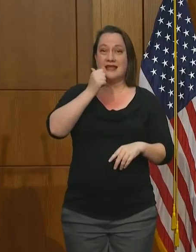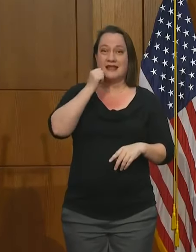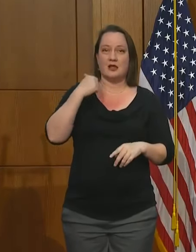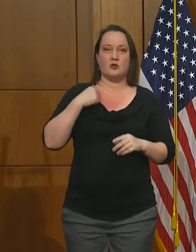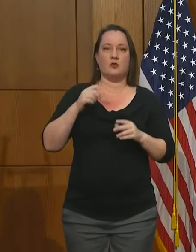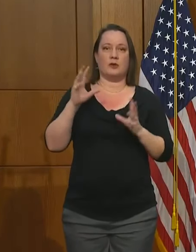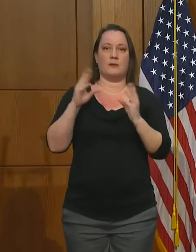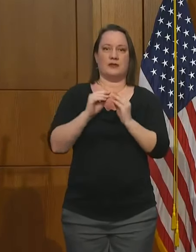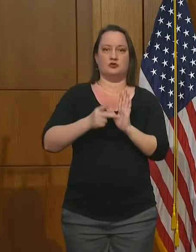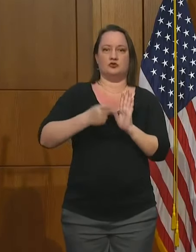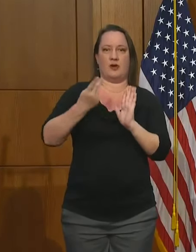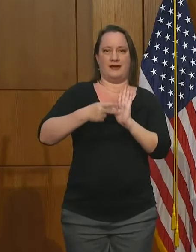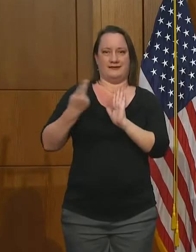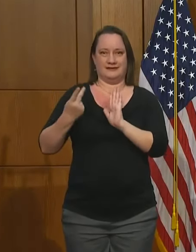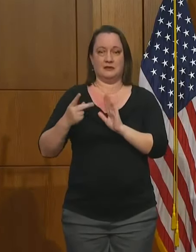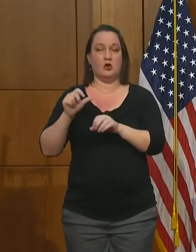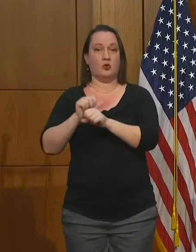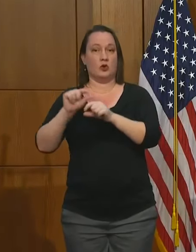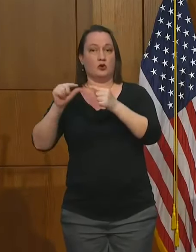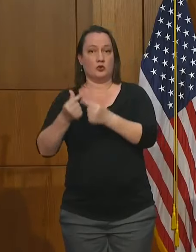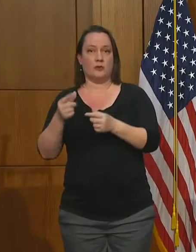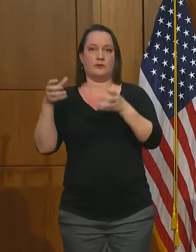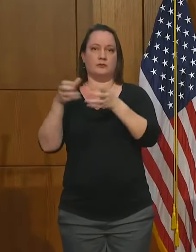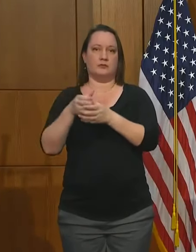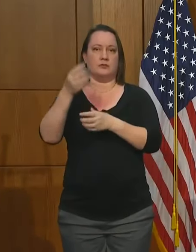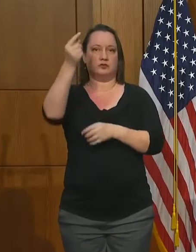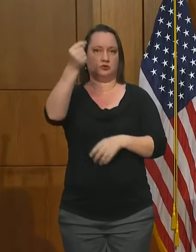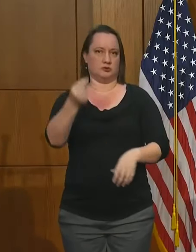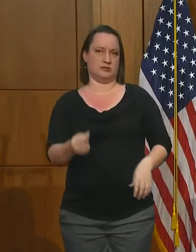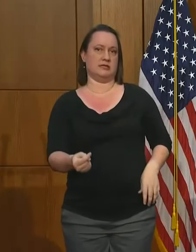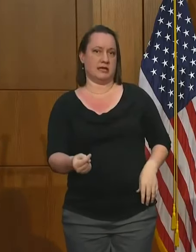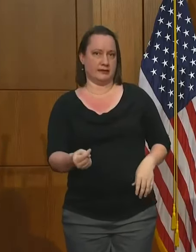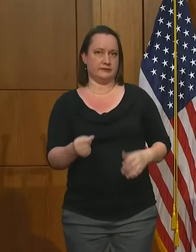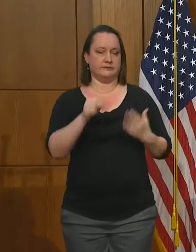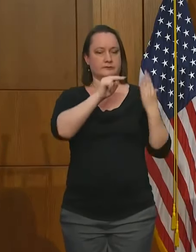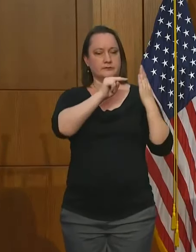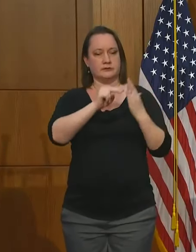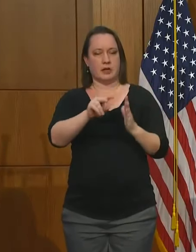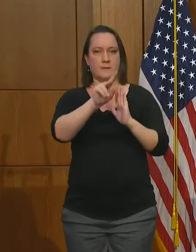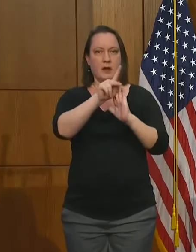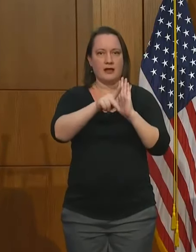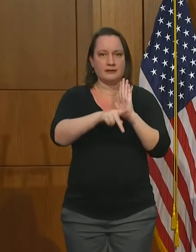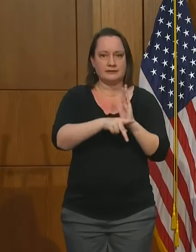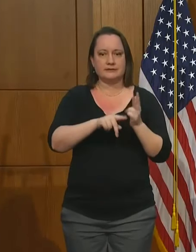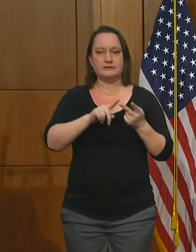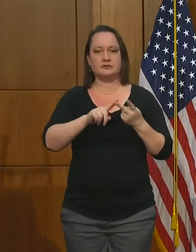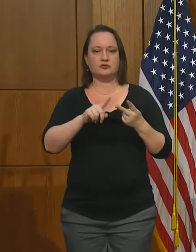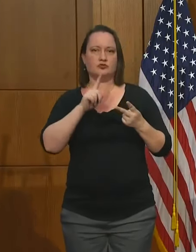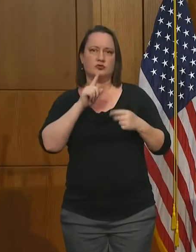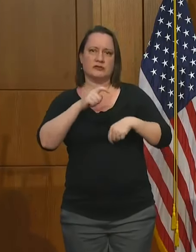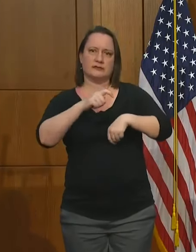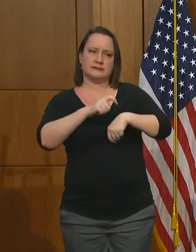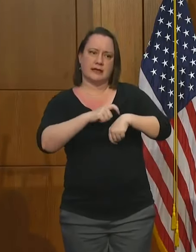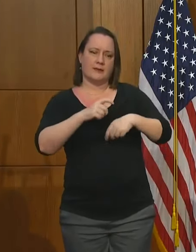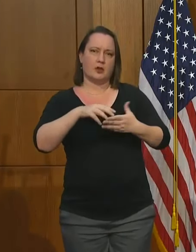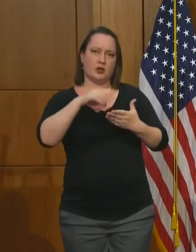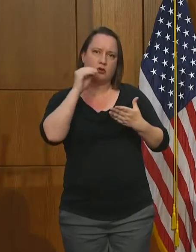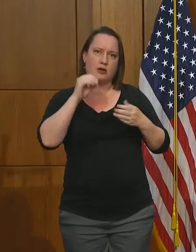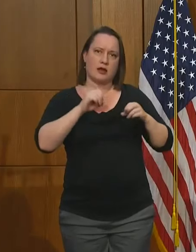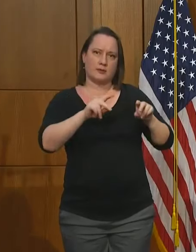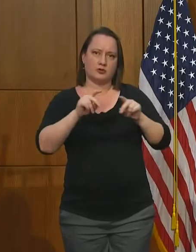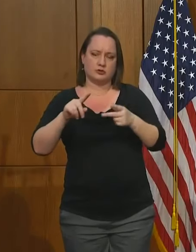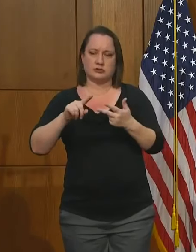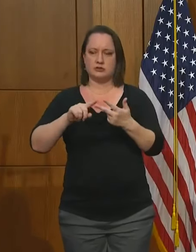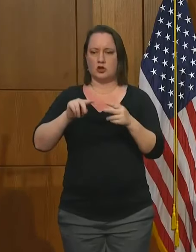the working group meets every Tuesday to review policies, provide real-time learning opportunities, review